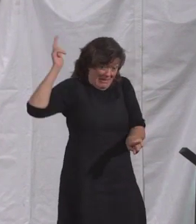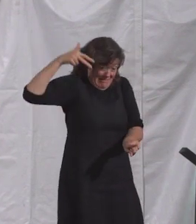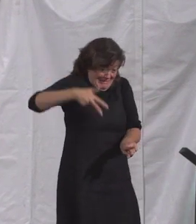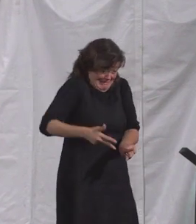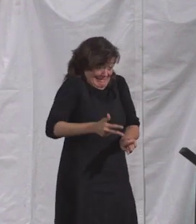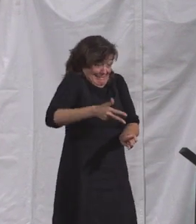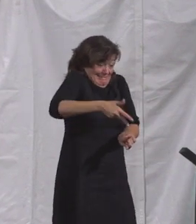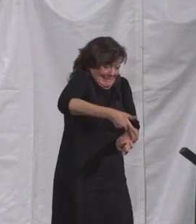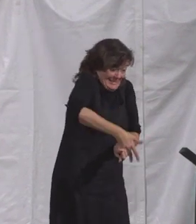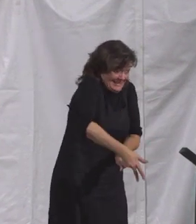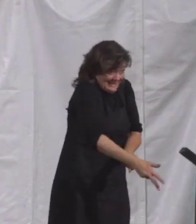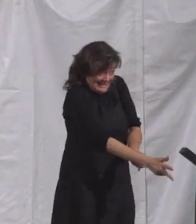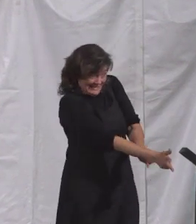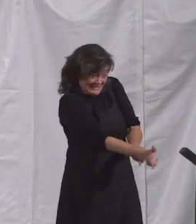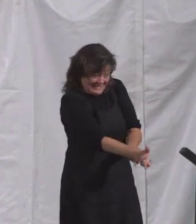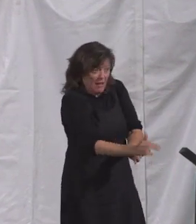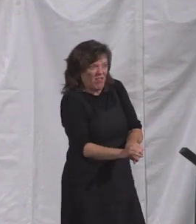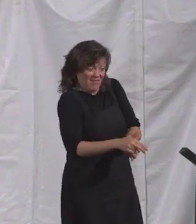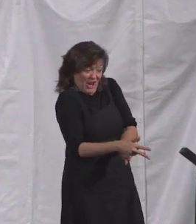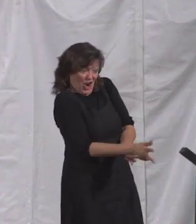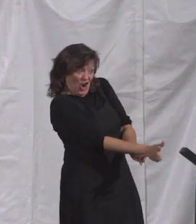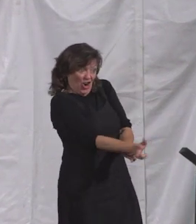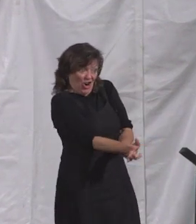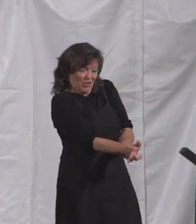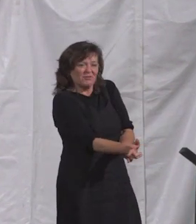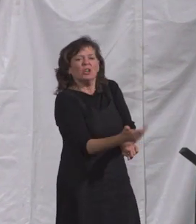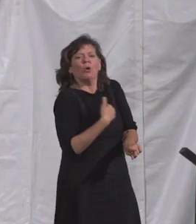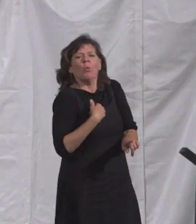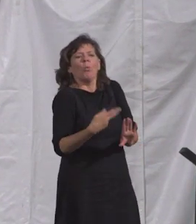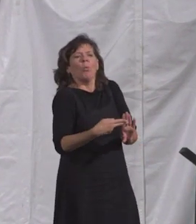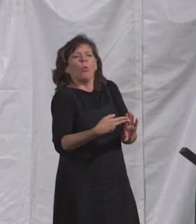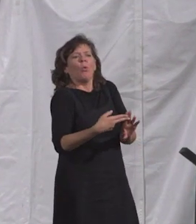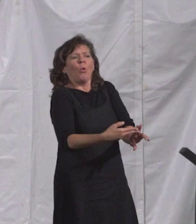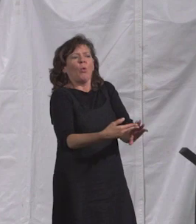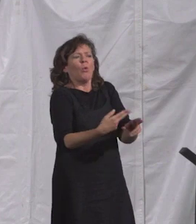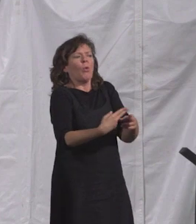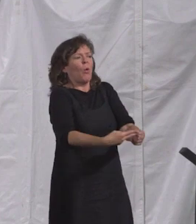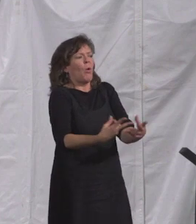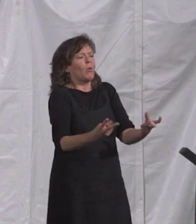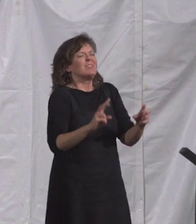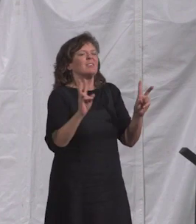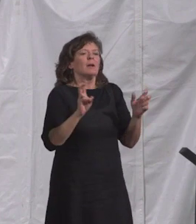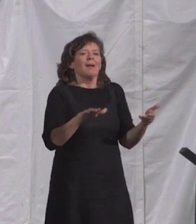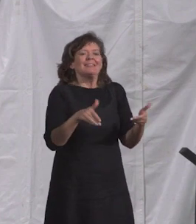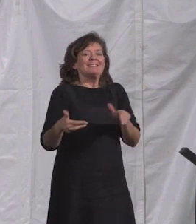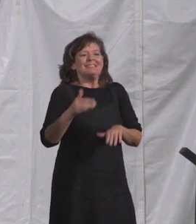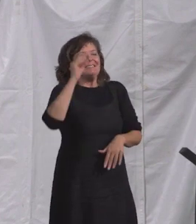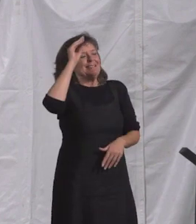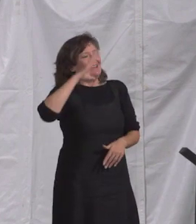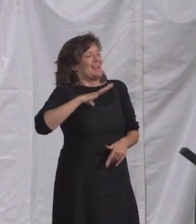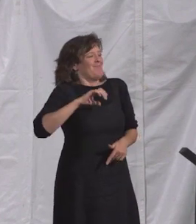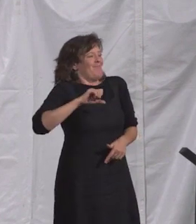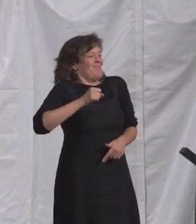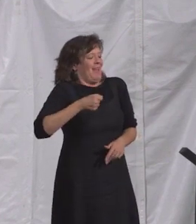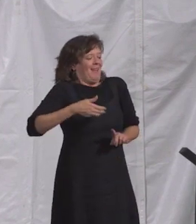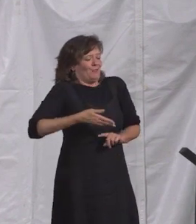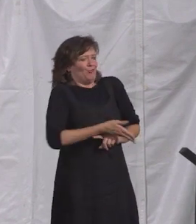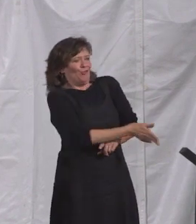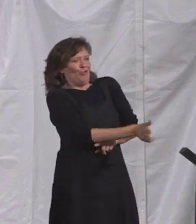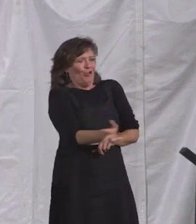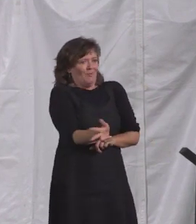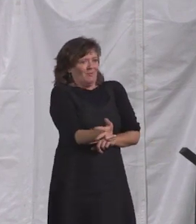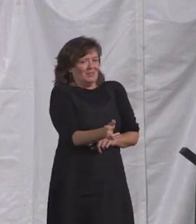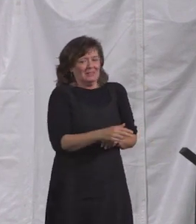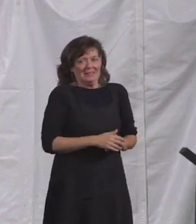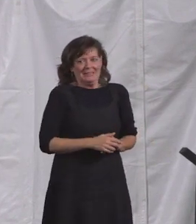kid, we would have called it, well, we did call it Dead Man's Curve. But now we know that children are much too sensitive